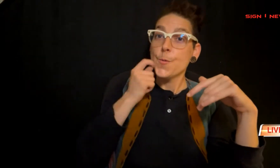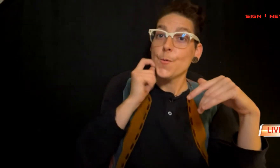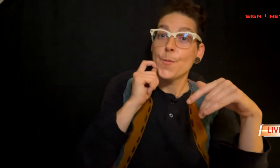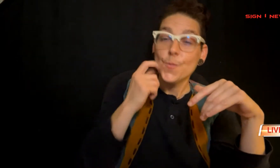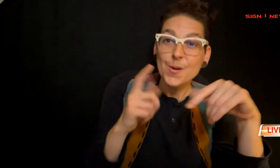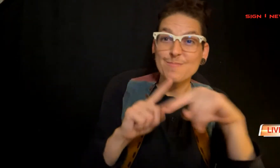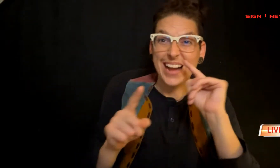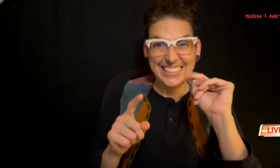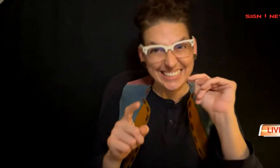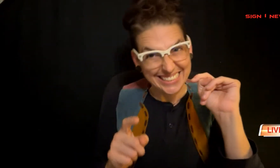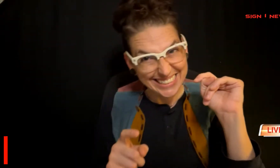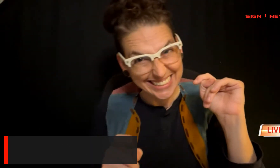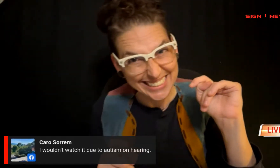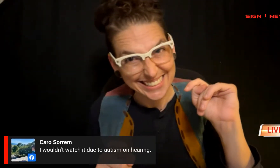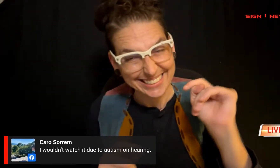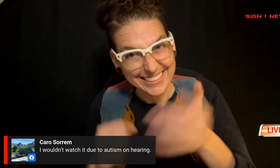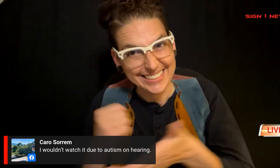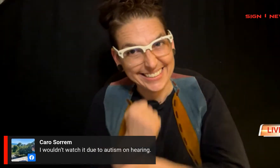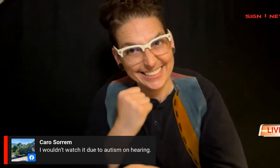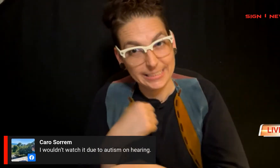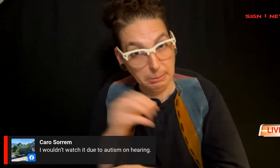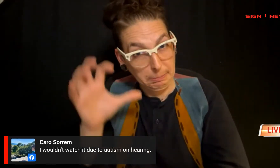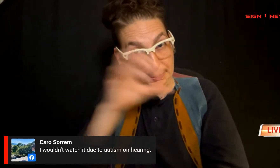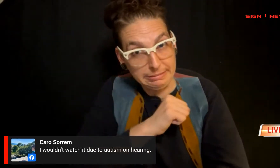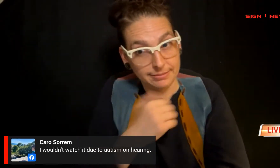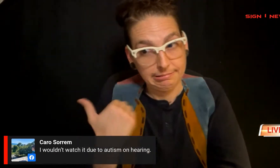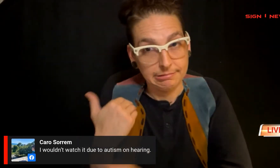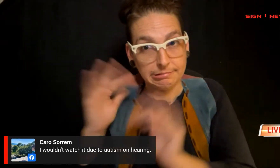But now that they had a deaf character, it's pretty cool.